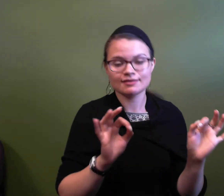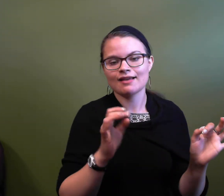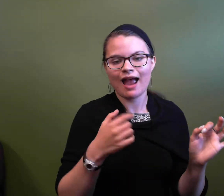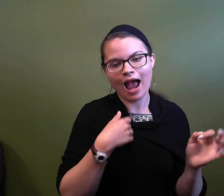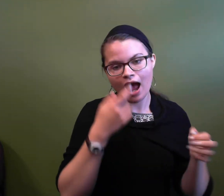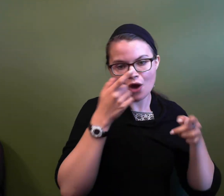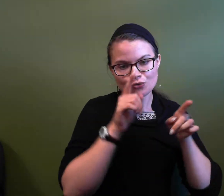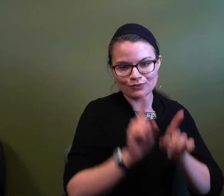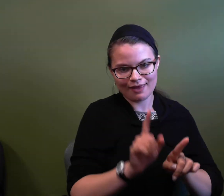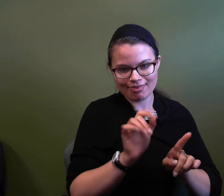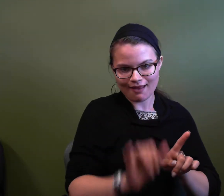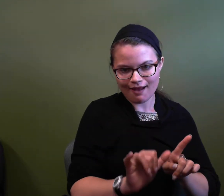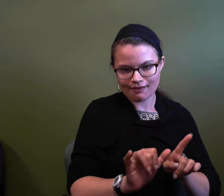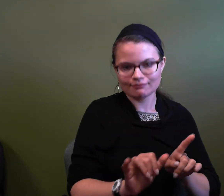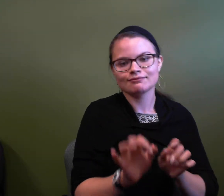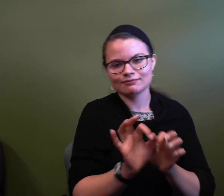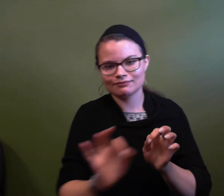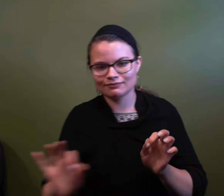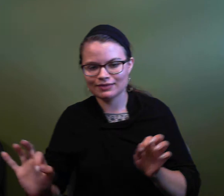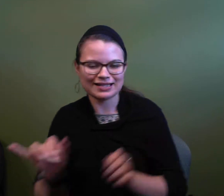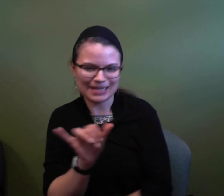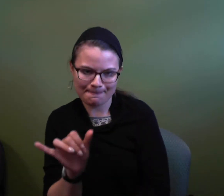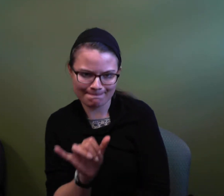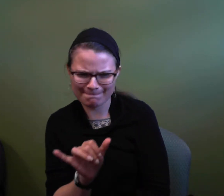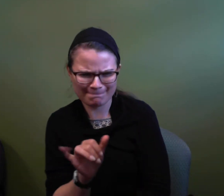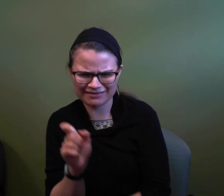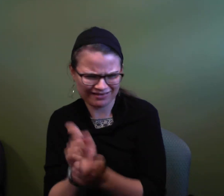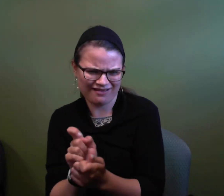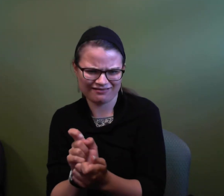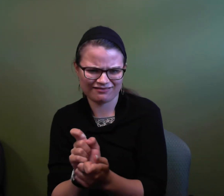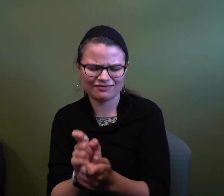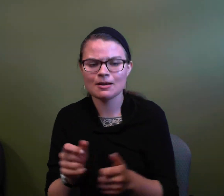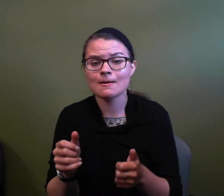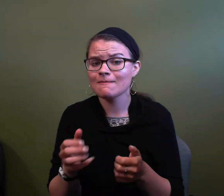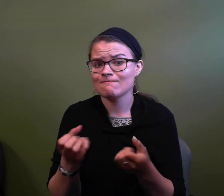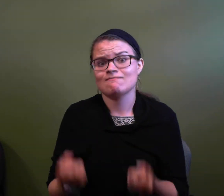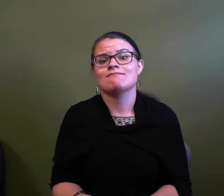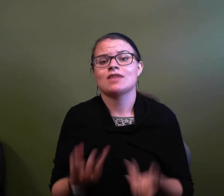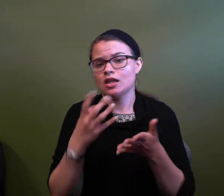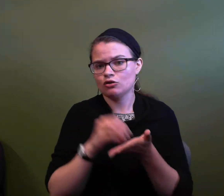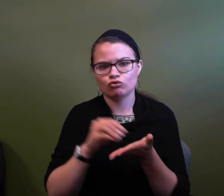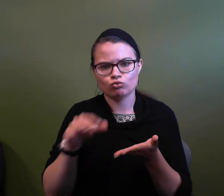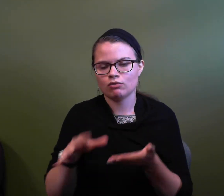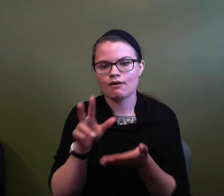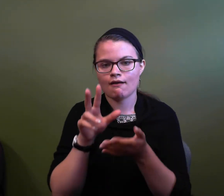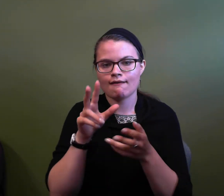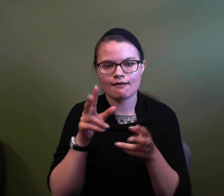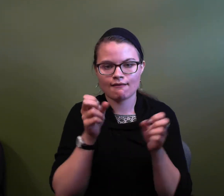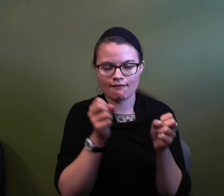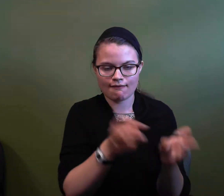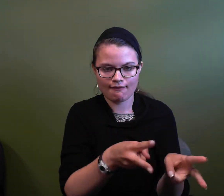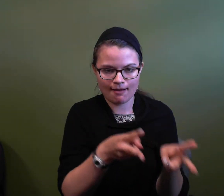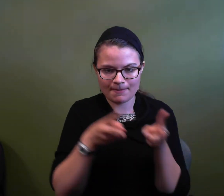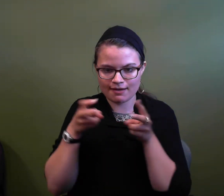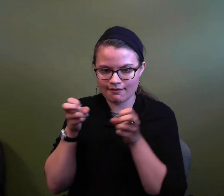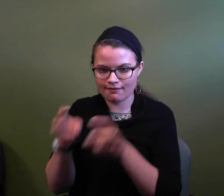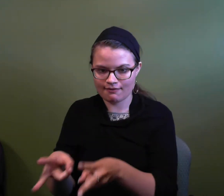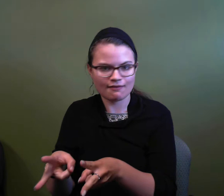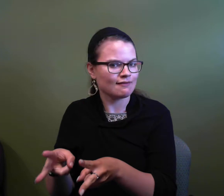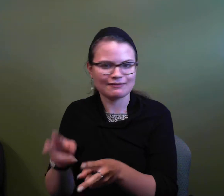on the IELTS, and many students do this, same with on the TOEFL, you actually will lose marks. And same with in